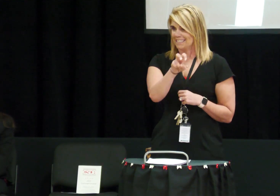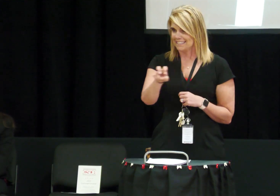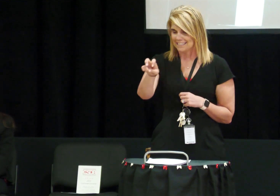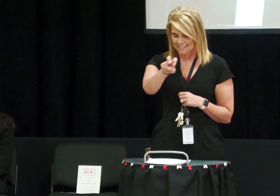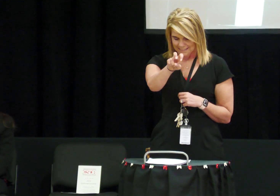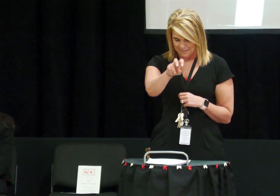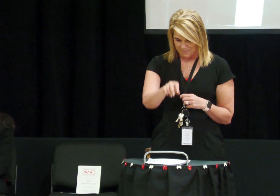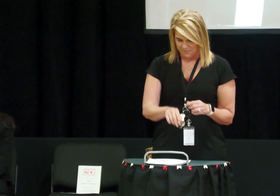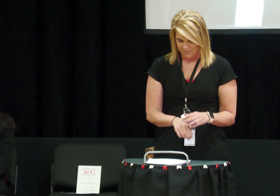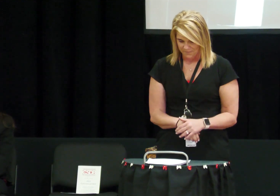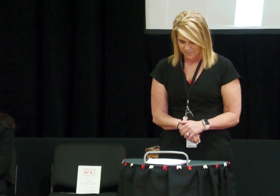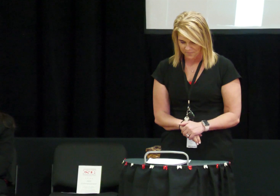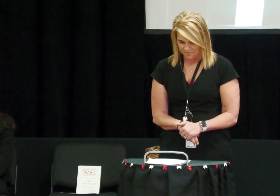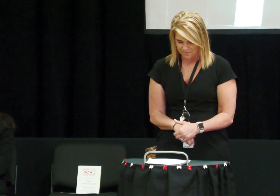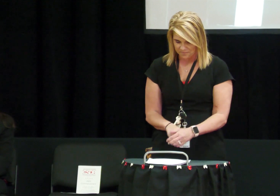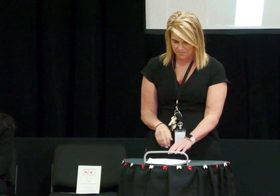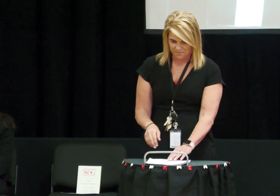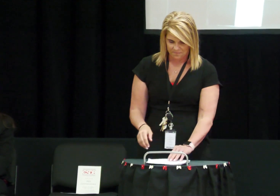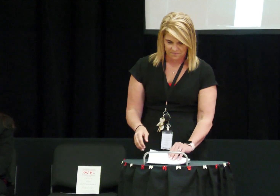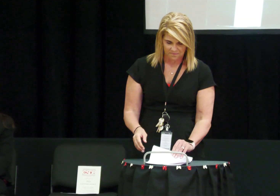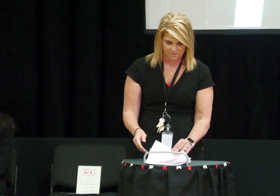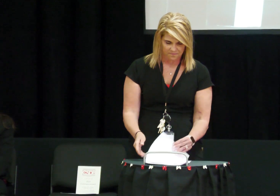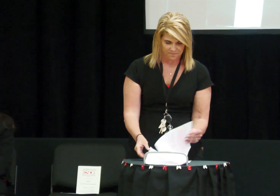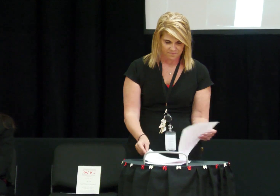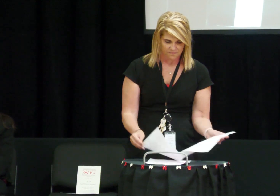and your incredible journey.